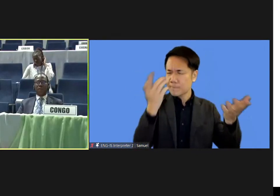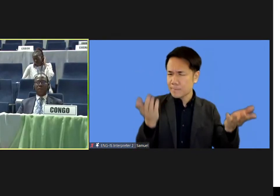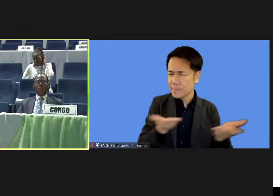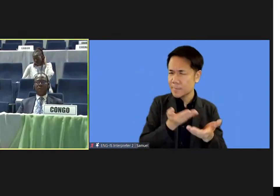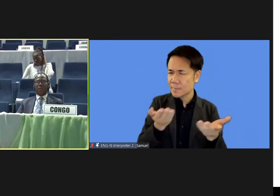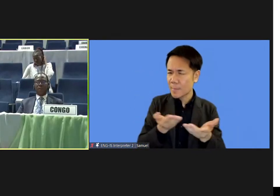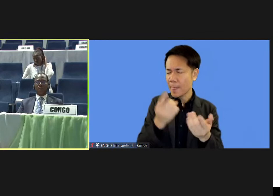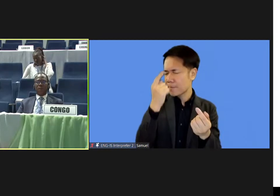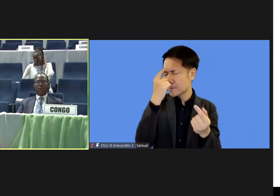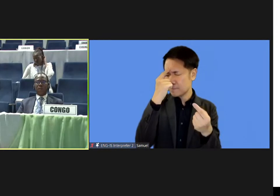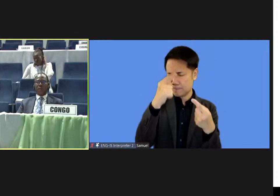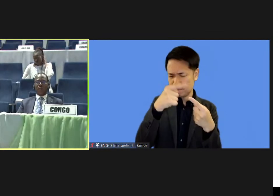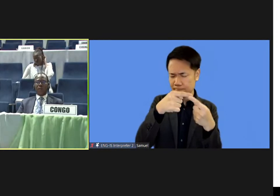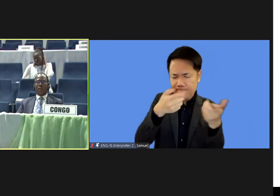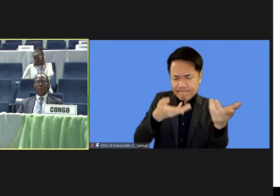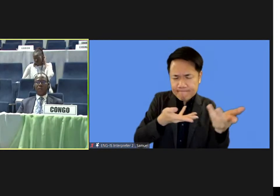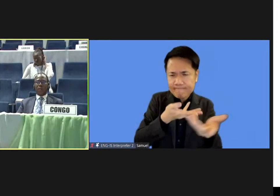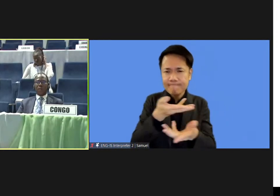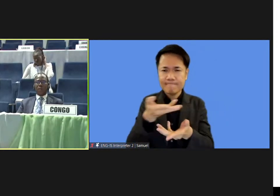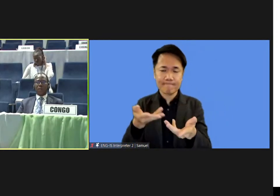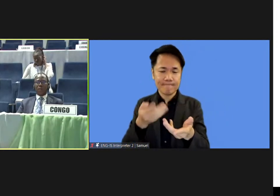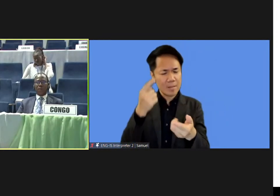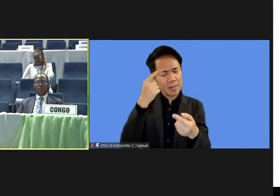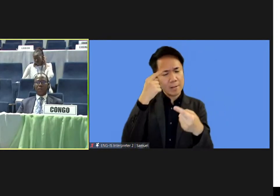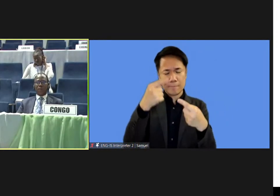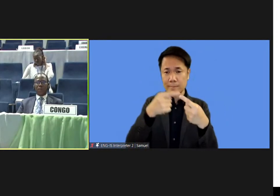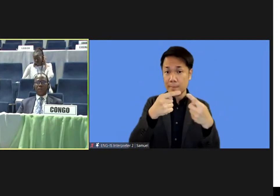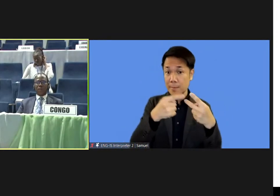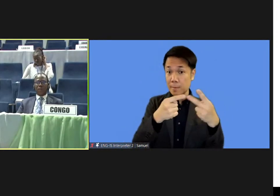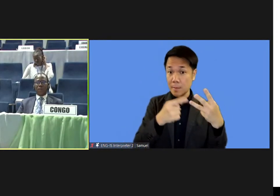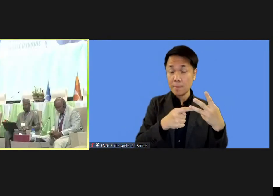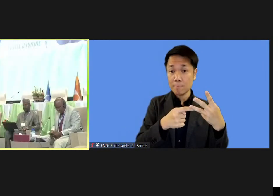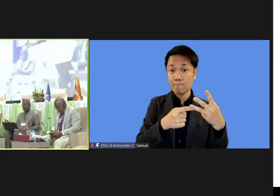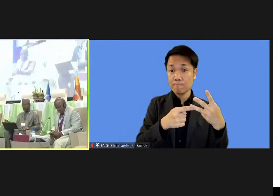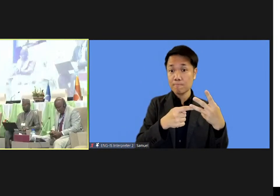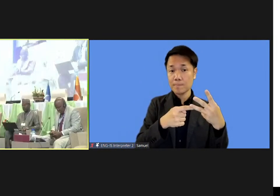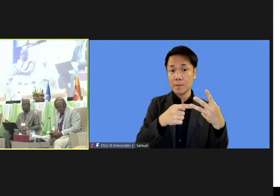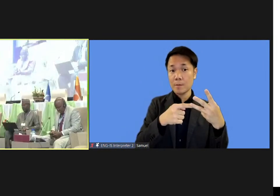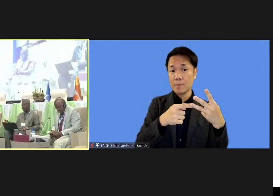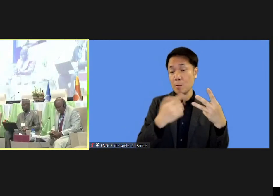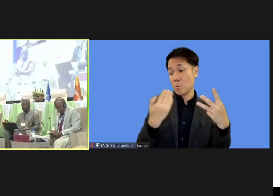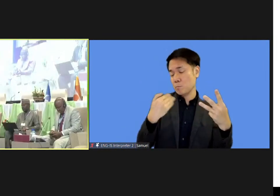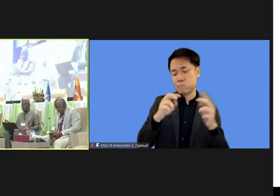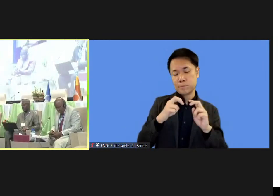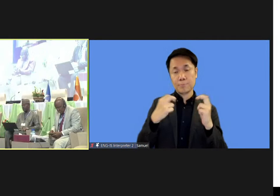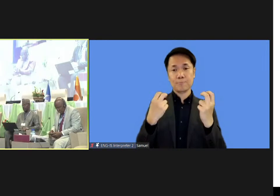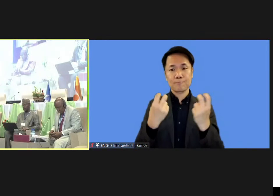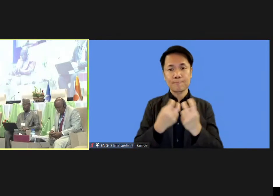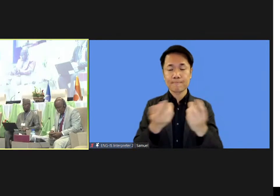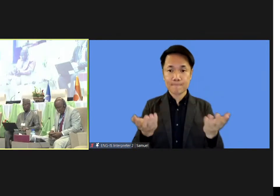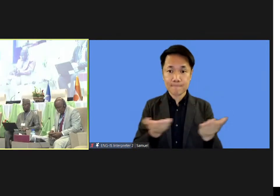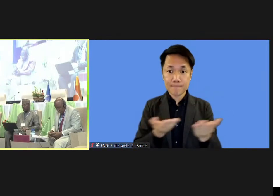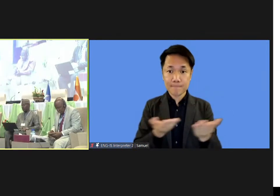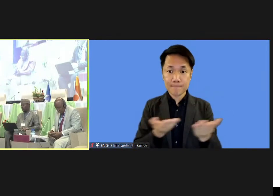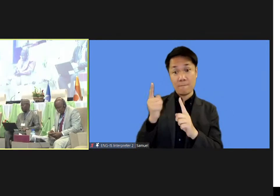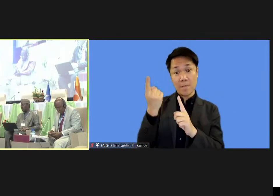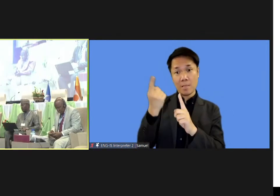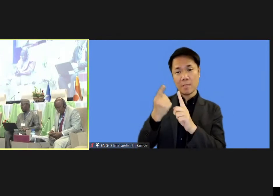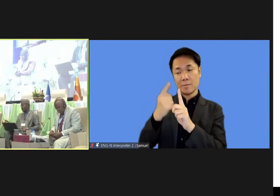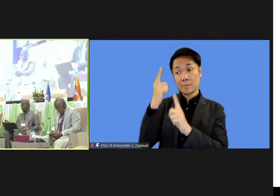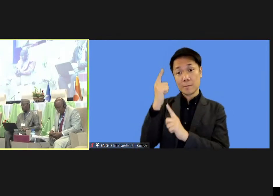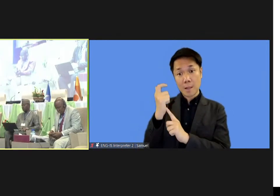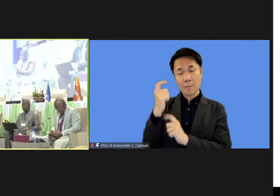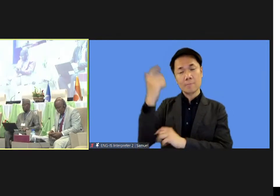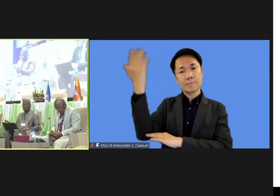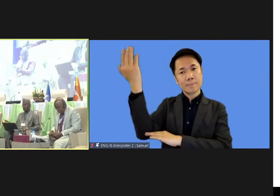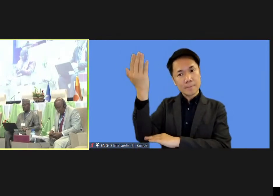set of skill, and the panel started with a presentation from ECA to ground the